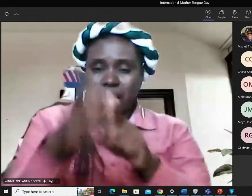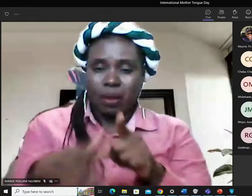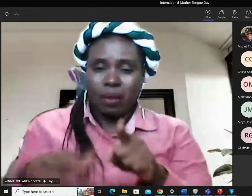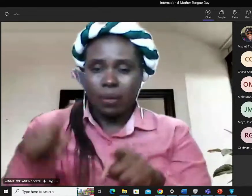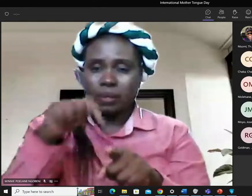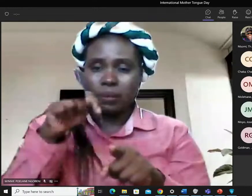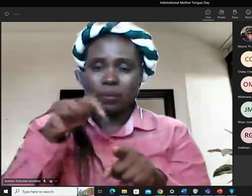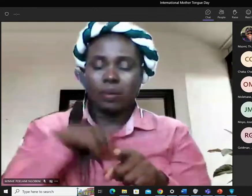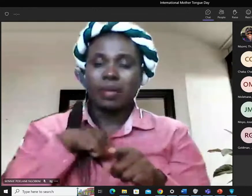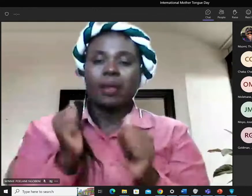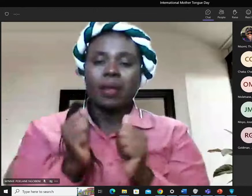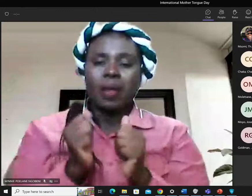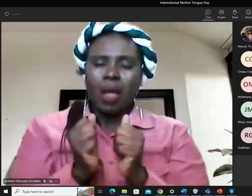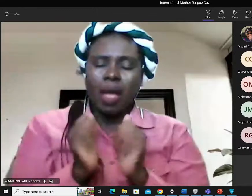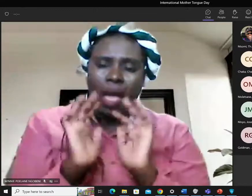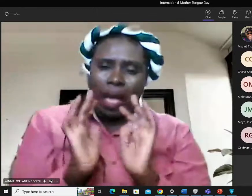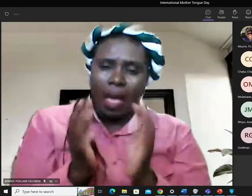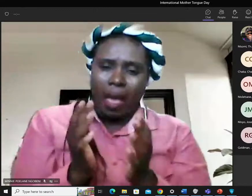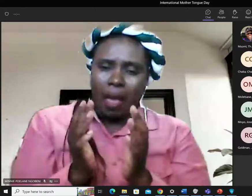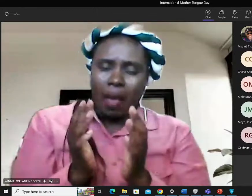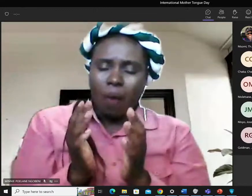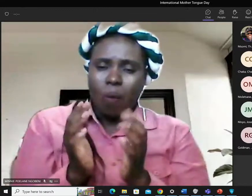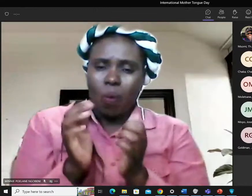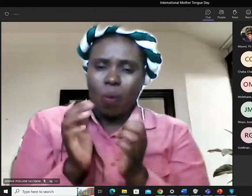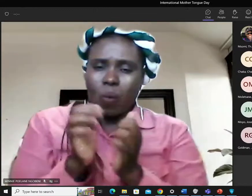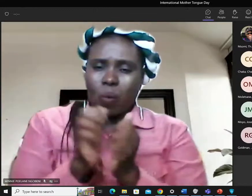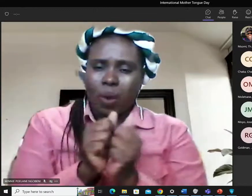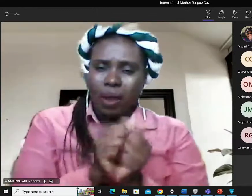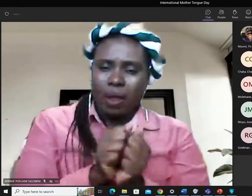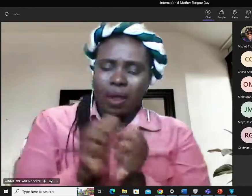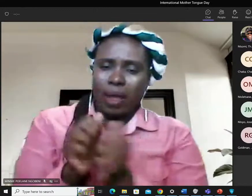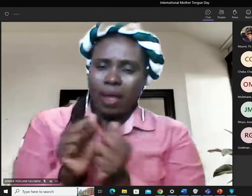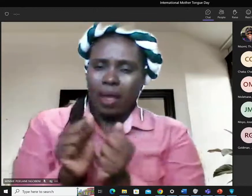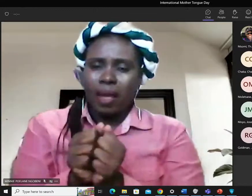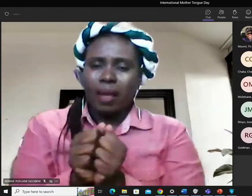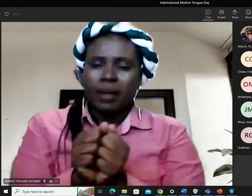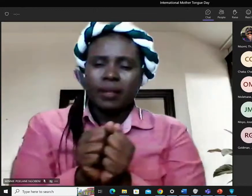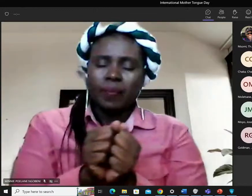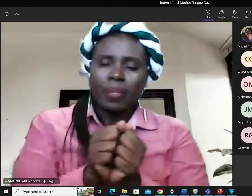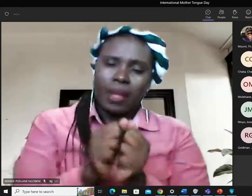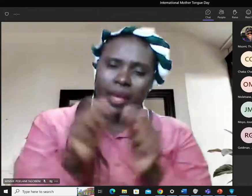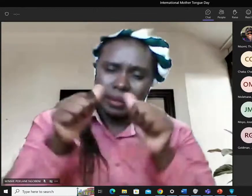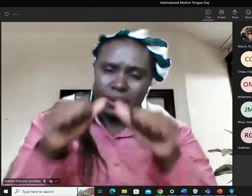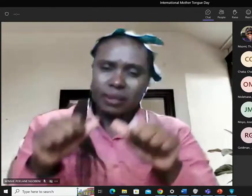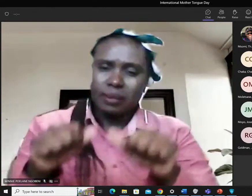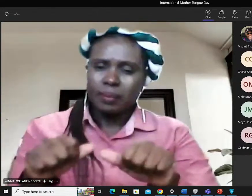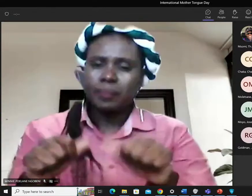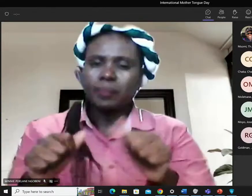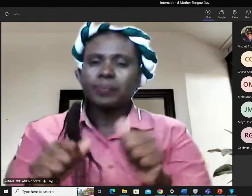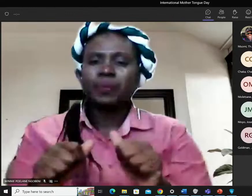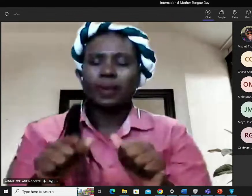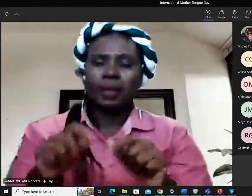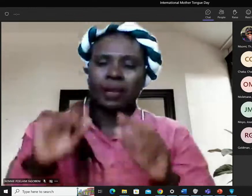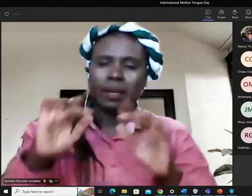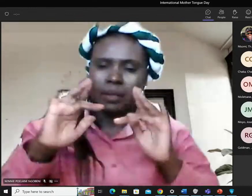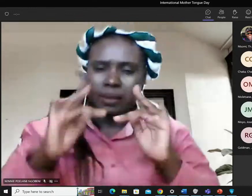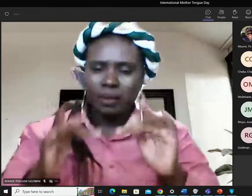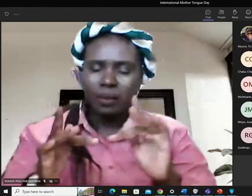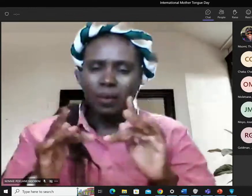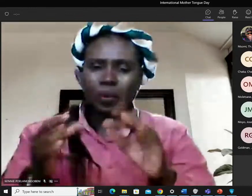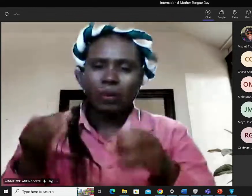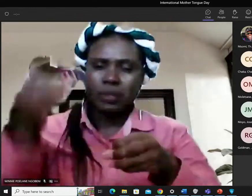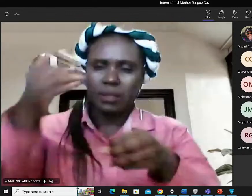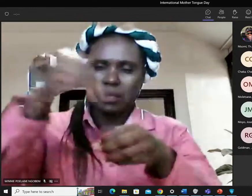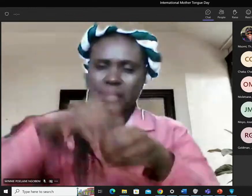providing, scaffolding as we go along with our assessment? Then we also look at technology integration in our teaching